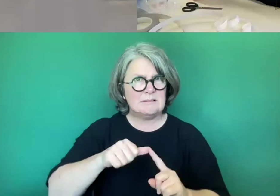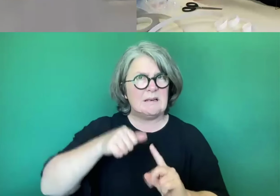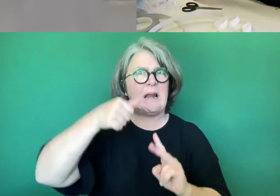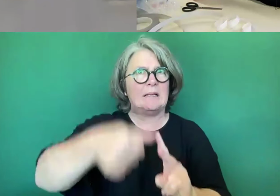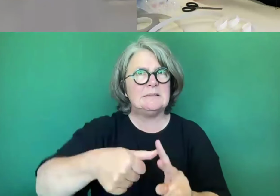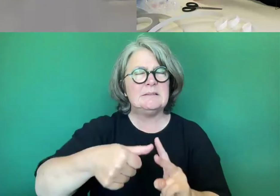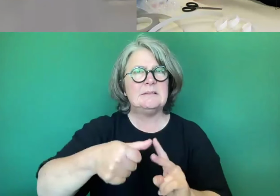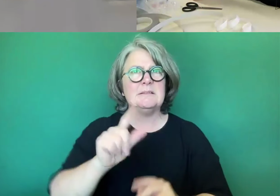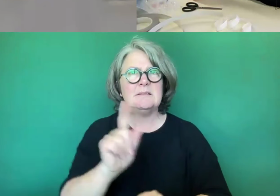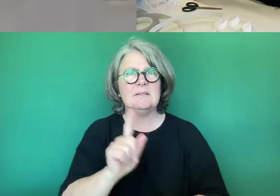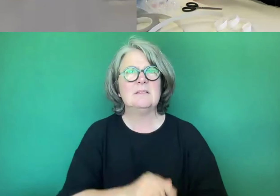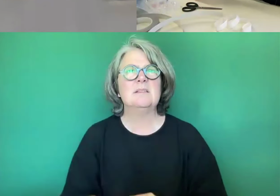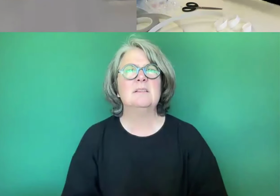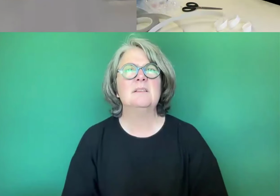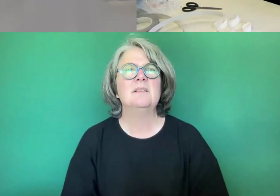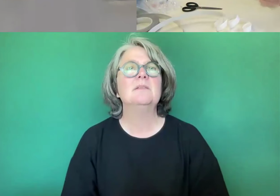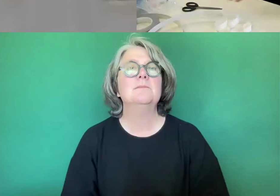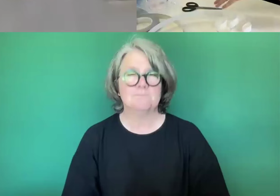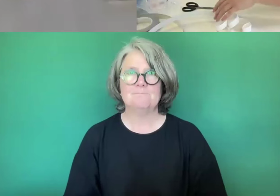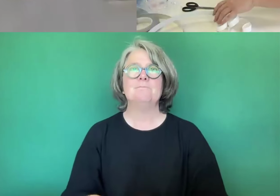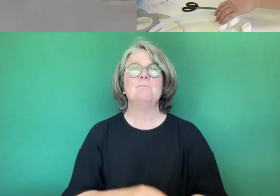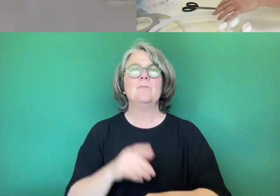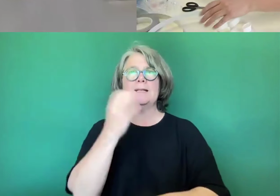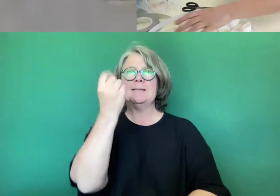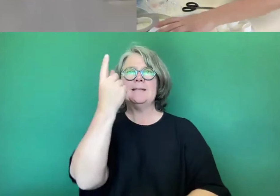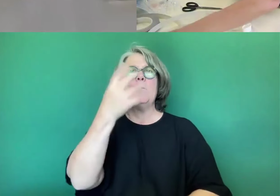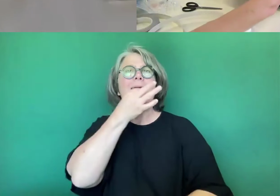Could you say how to do the flap again? Yes.